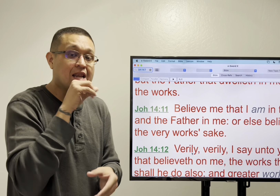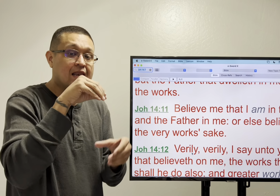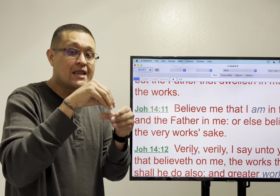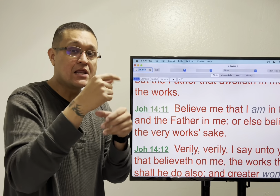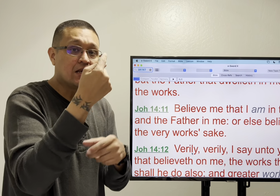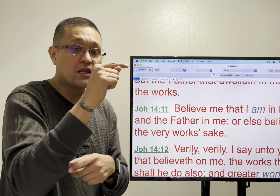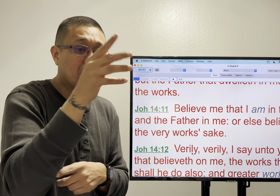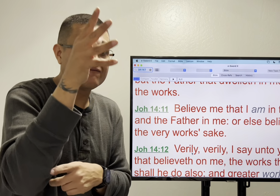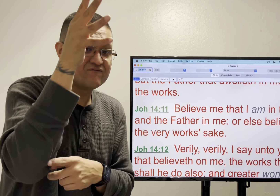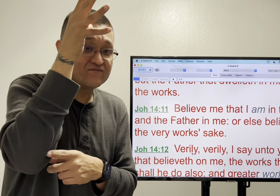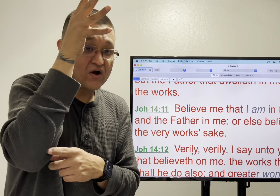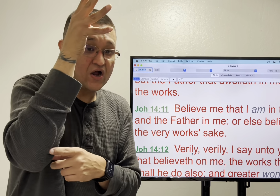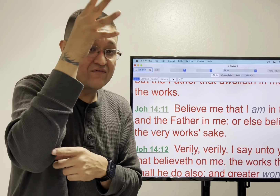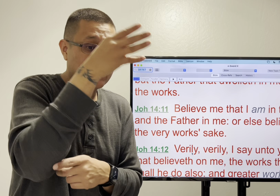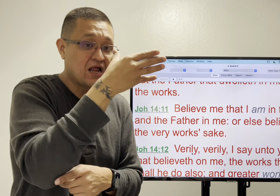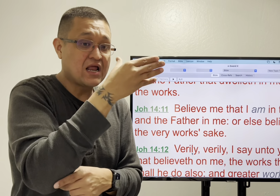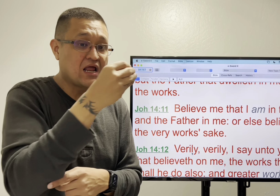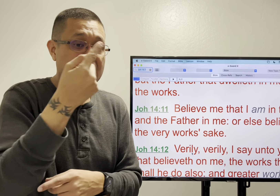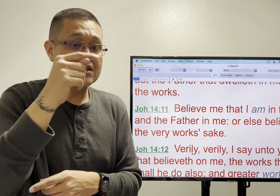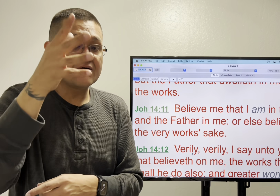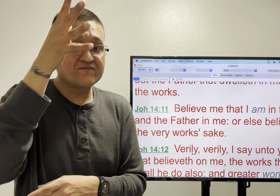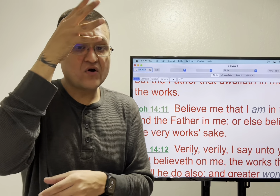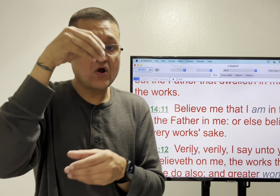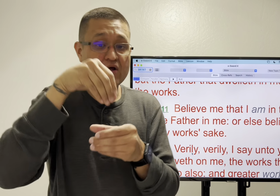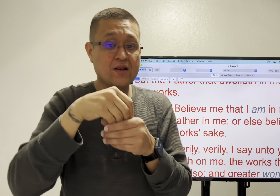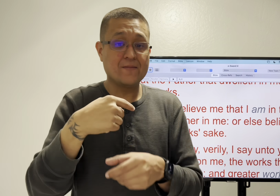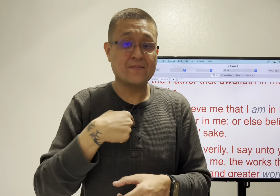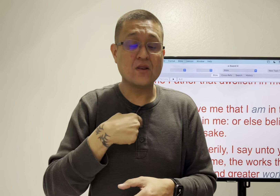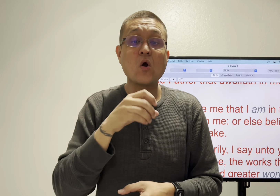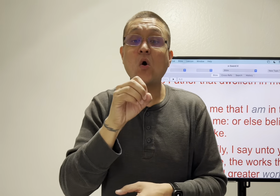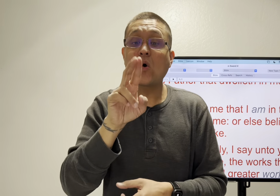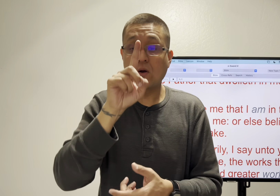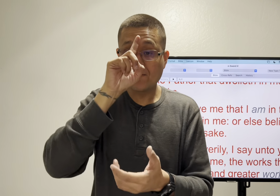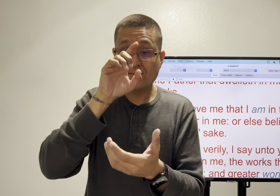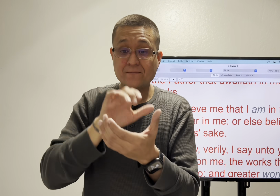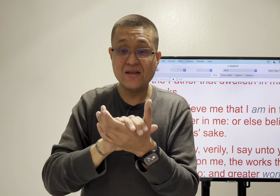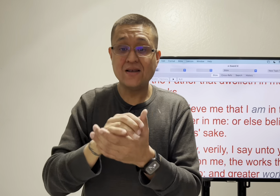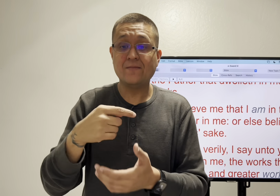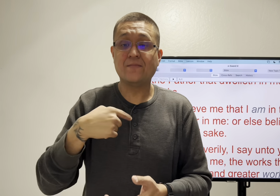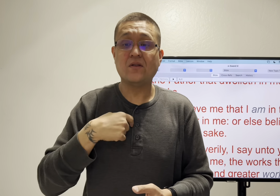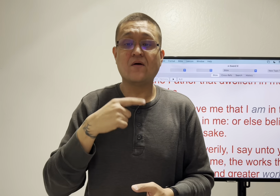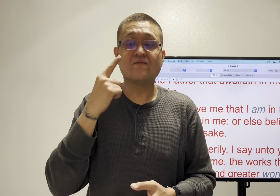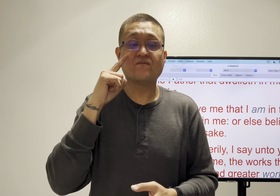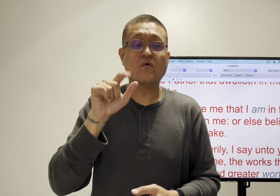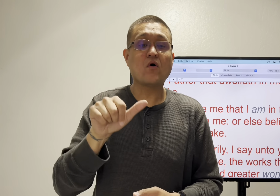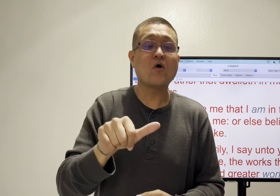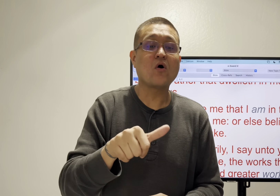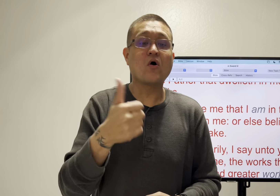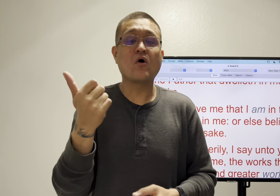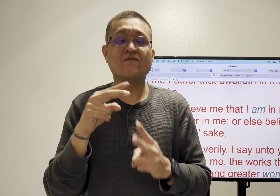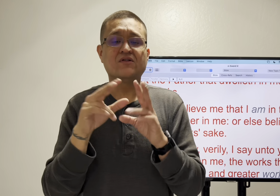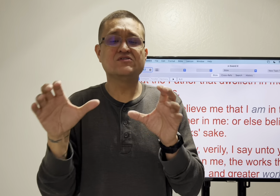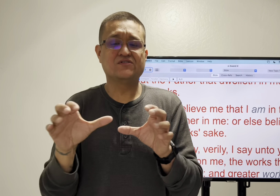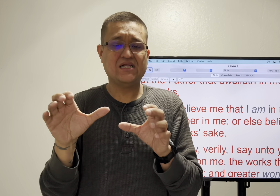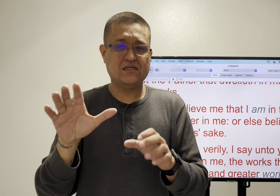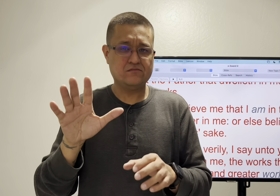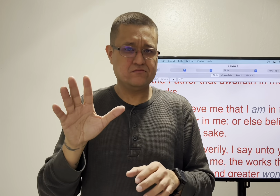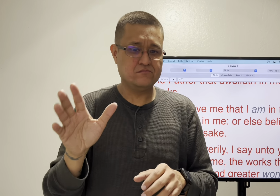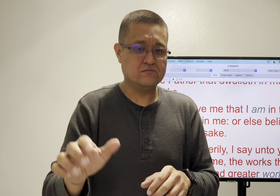Believe me that I am the Father, and the Father in me. Or else believe me for the